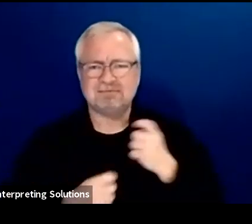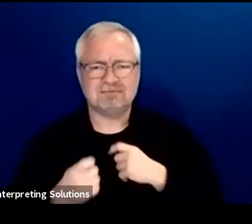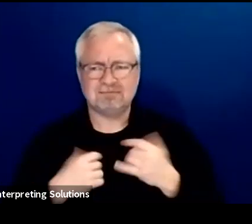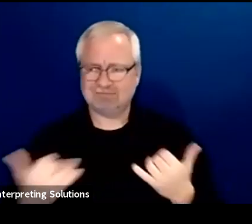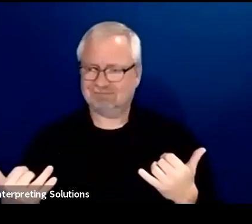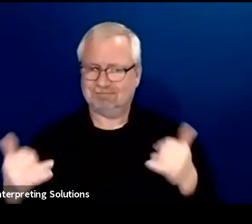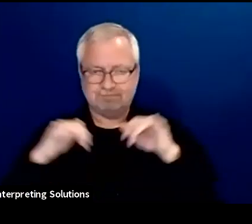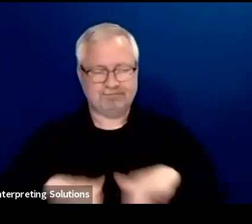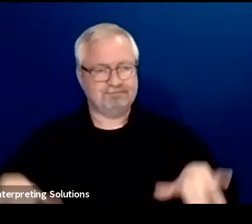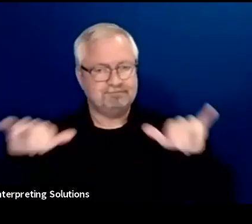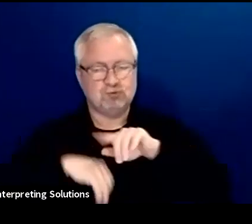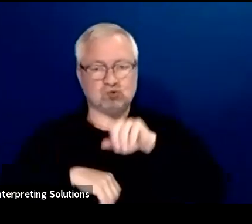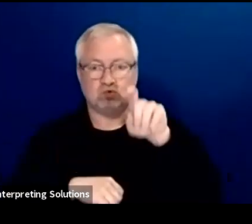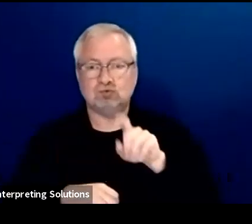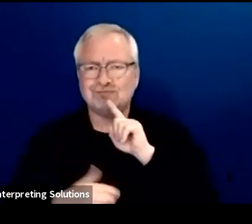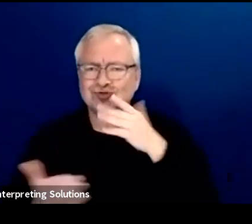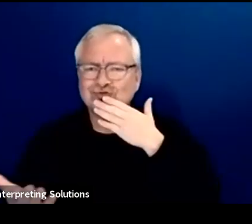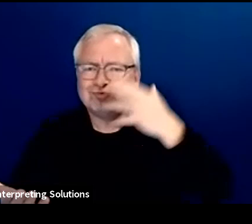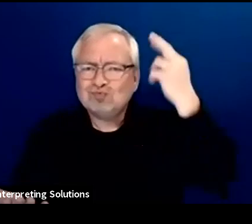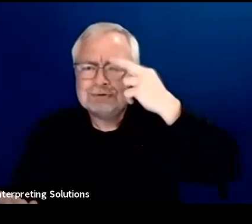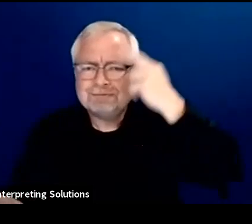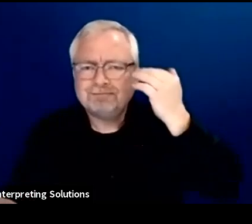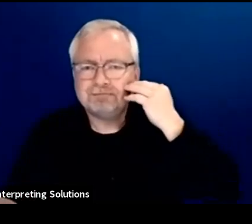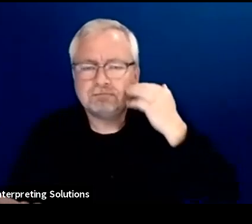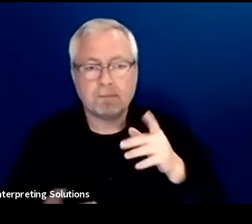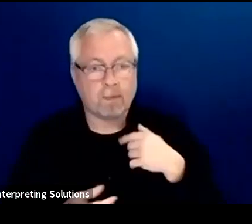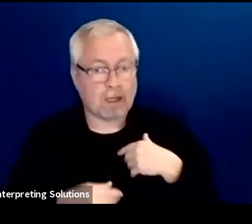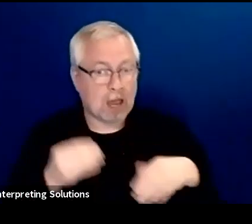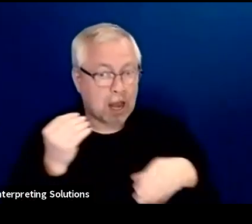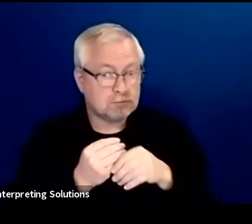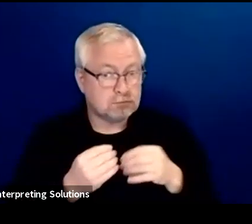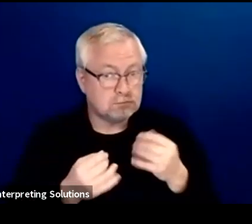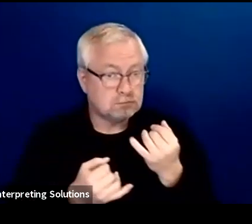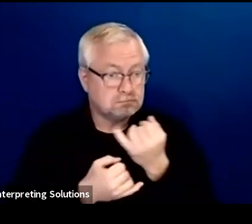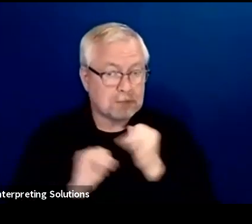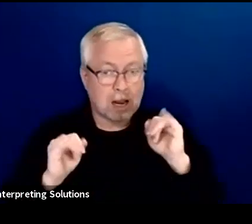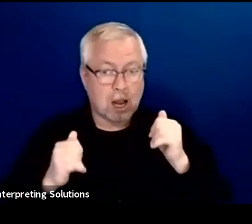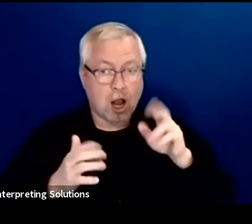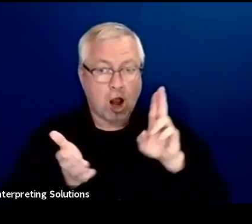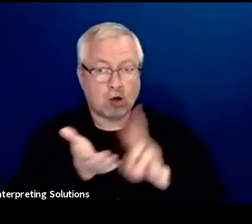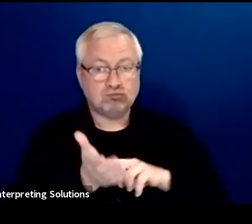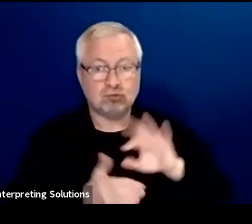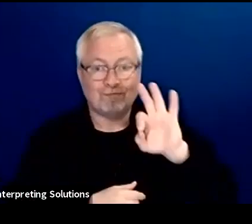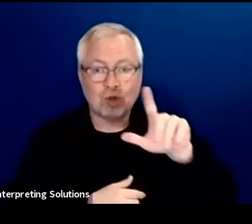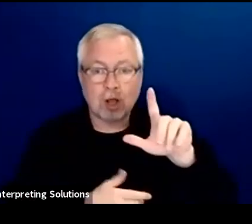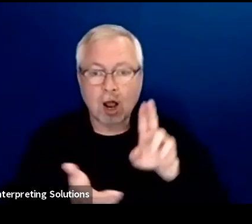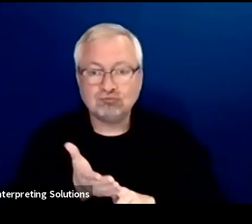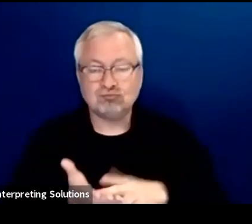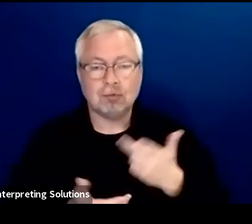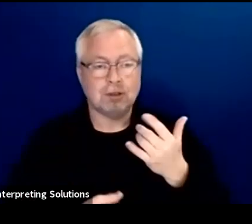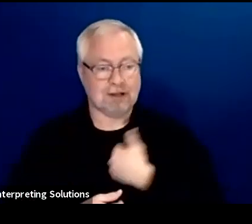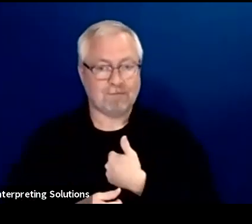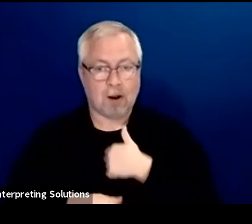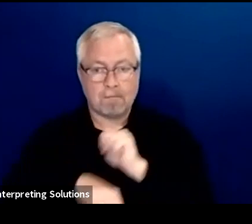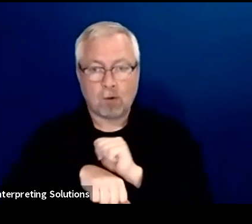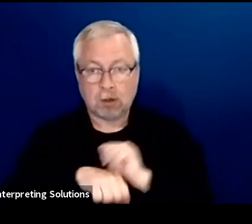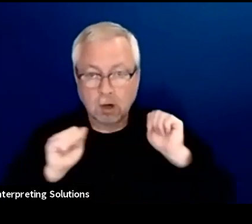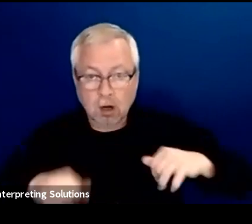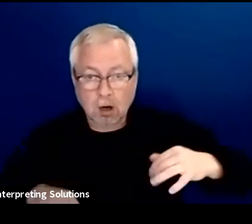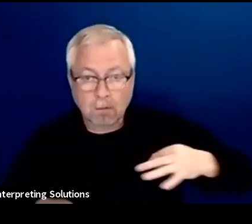is this additional benefits for independent contractors and self-employed individuals who may be eligible for aid under the Pandemic